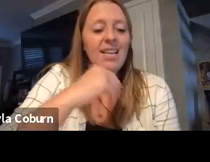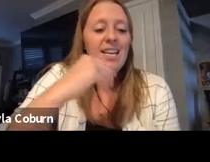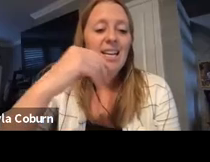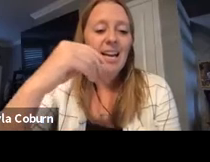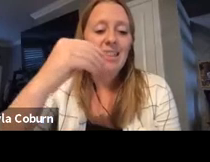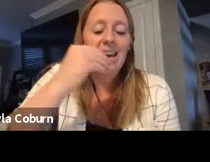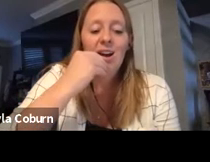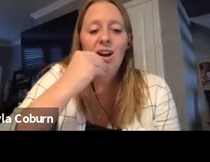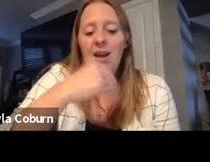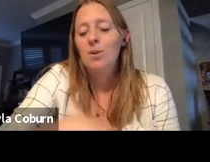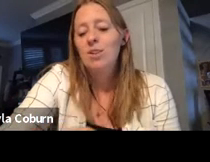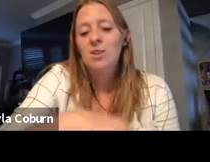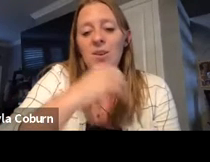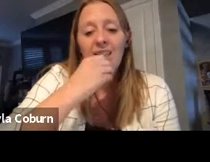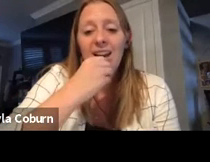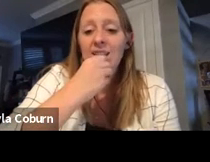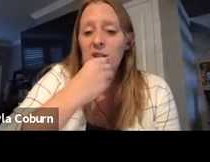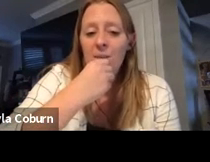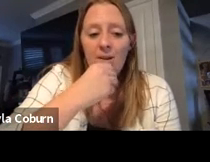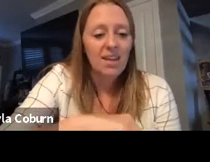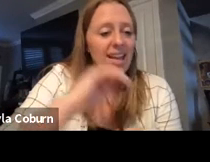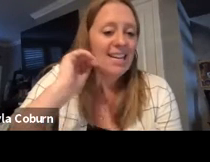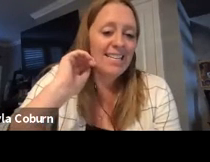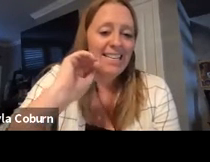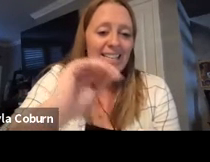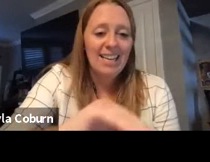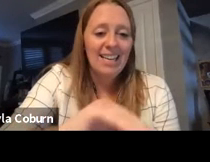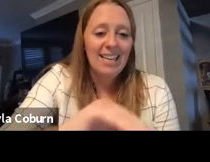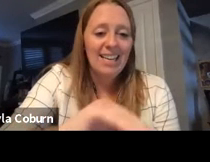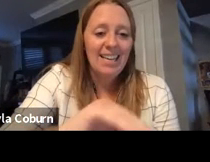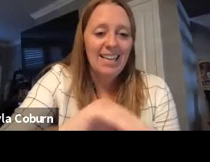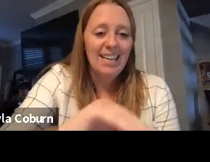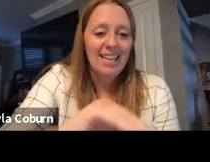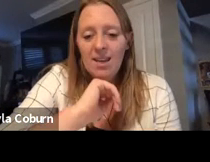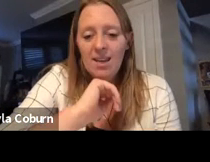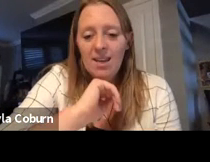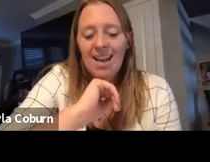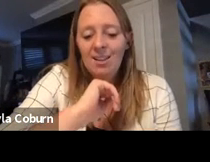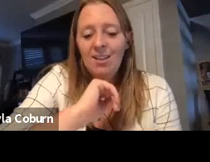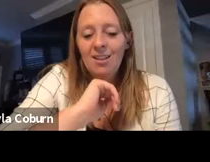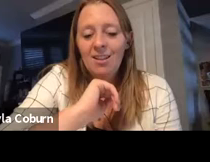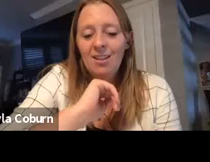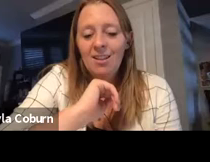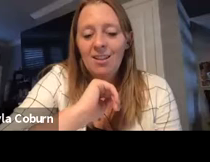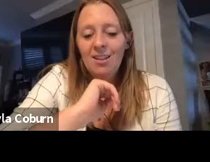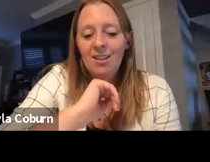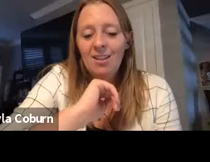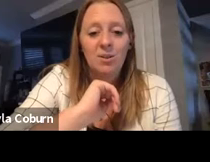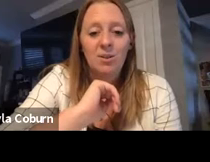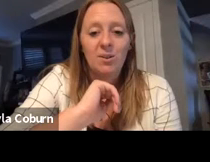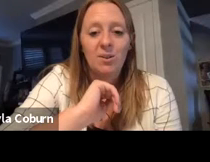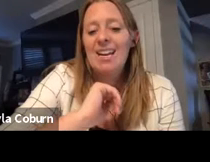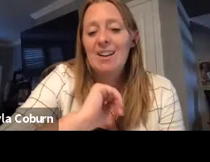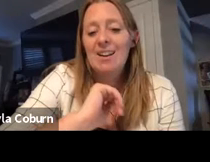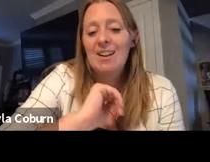themselves, they are able to get their hand to their mouth. And eat is something that a lot of children really love